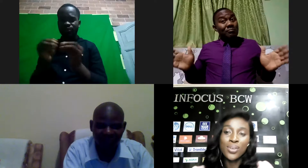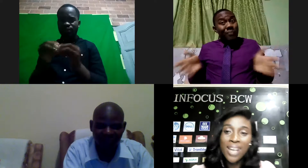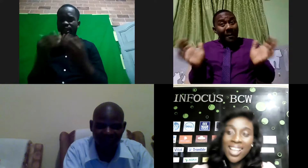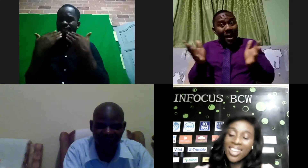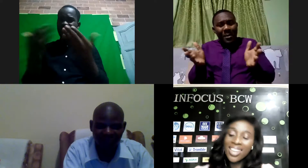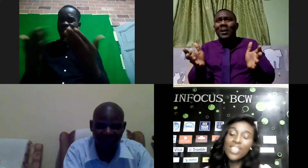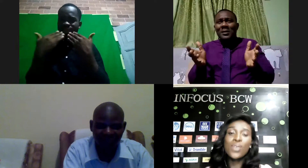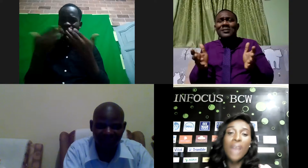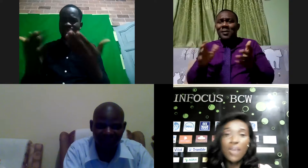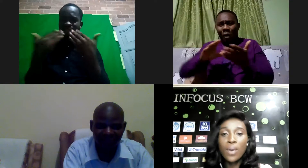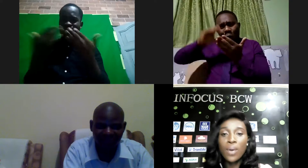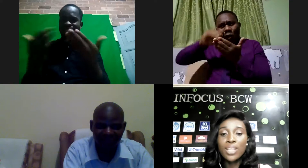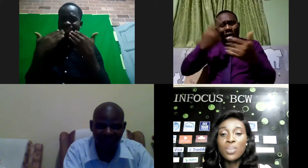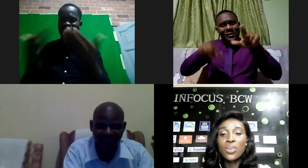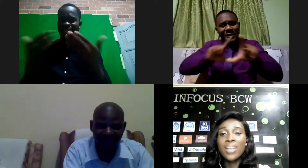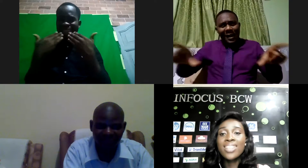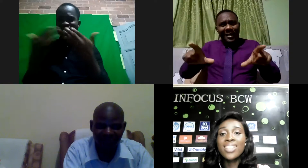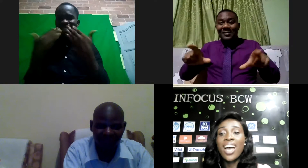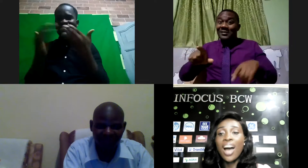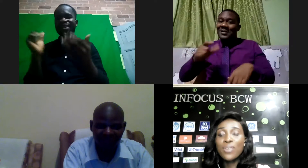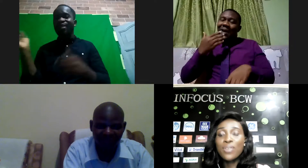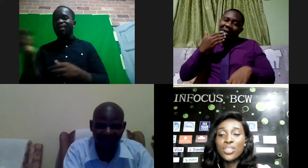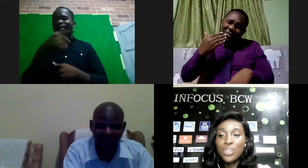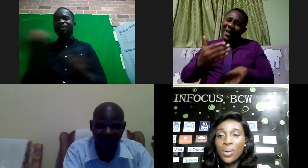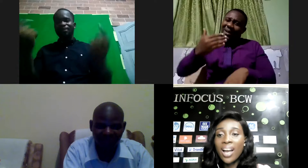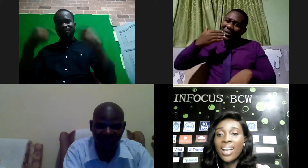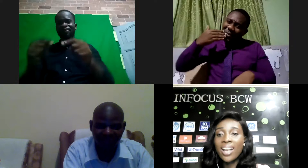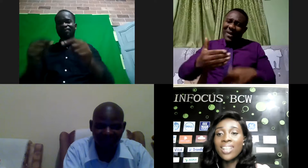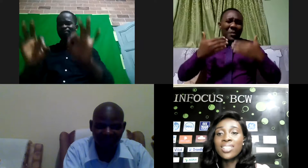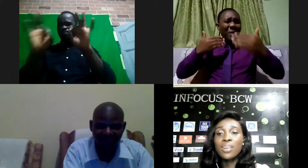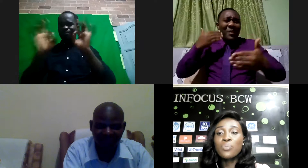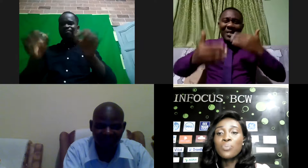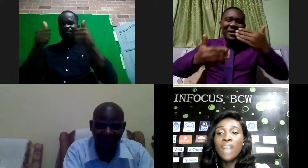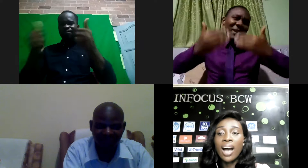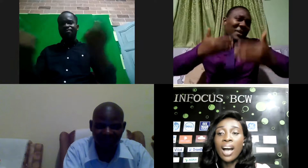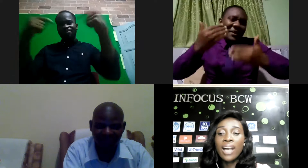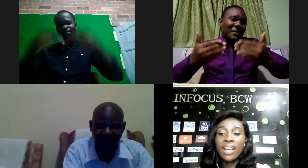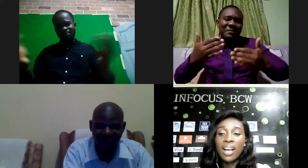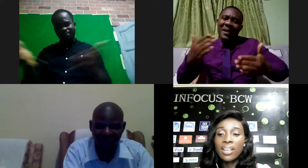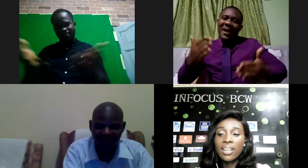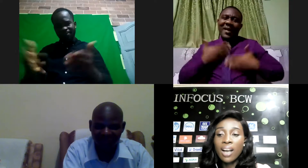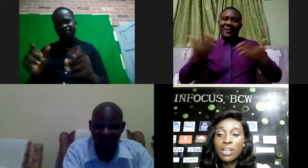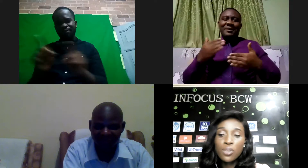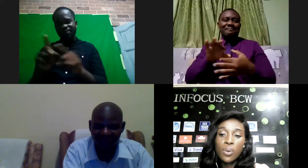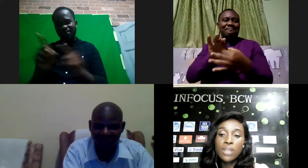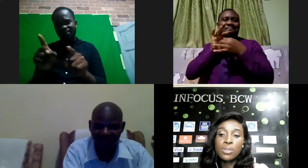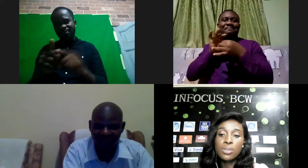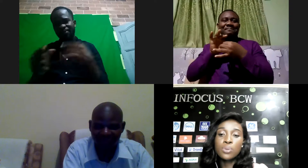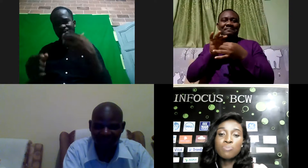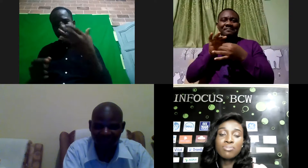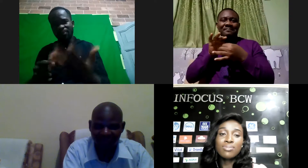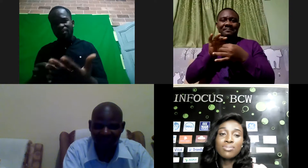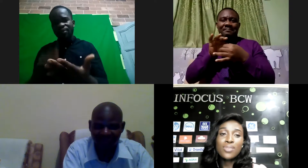you. Thank you, everyone. It's been great having you, and I look forward